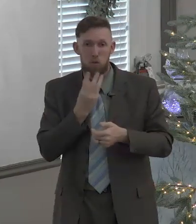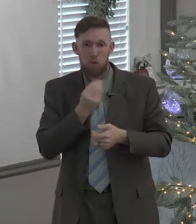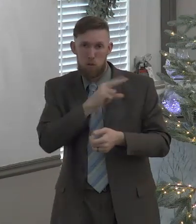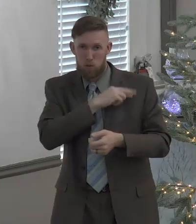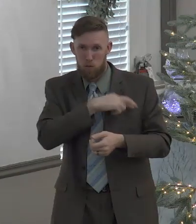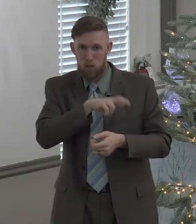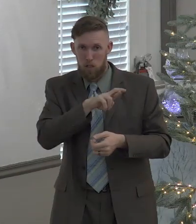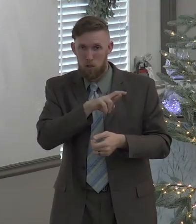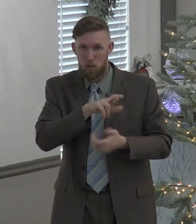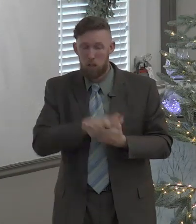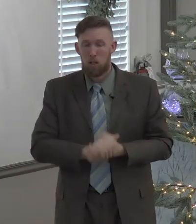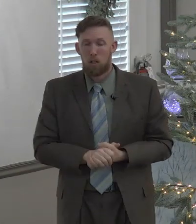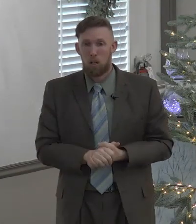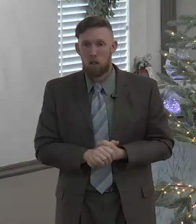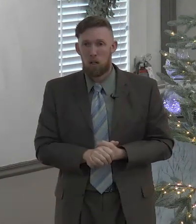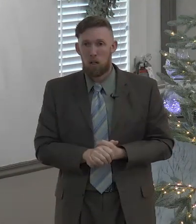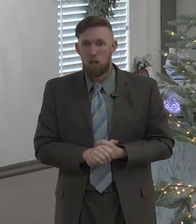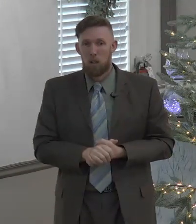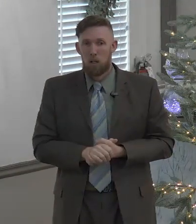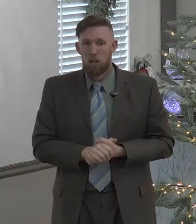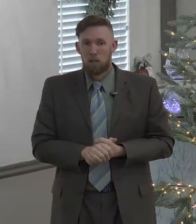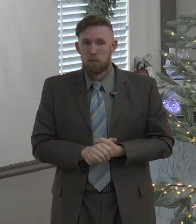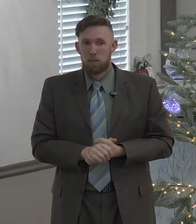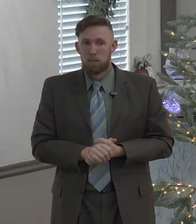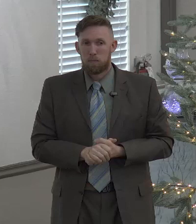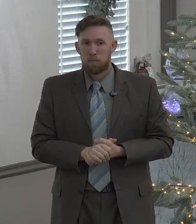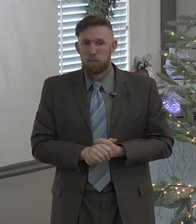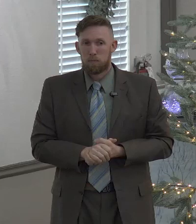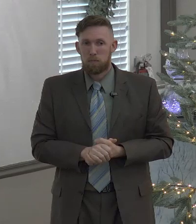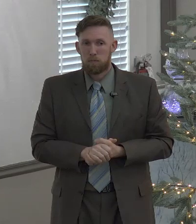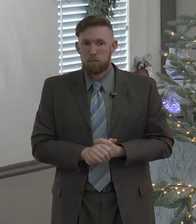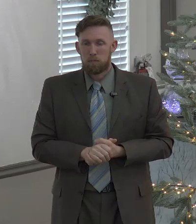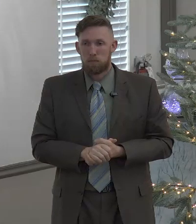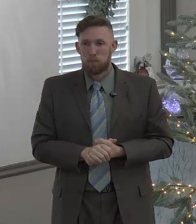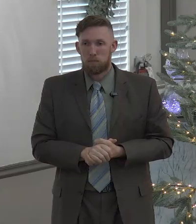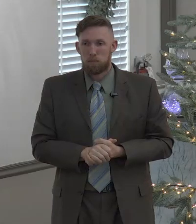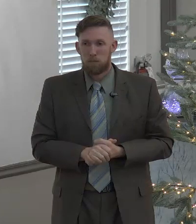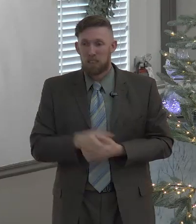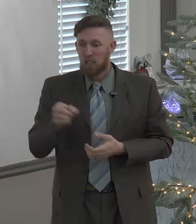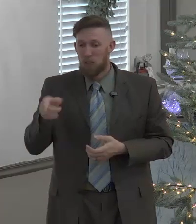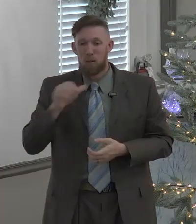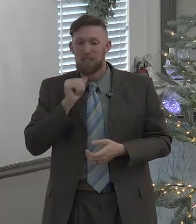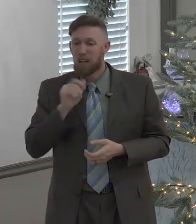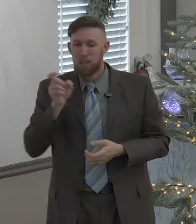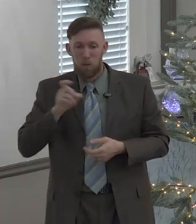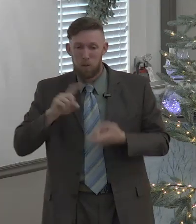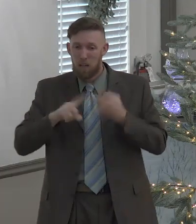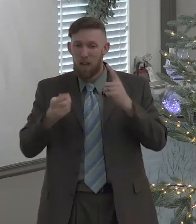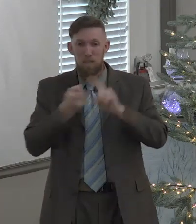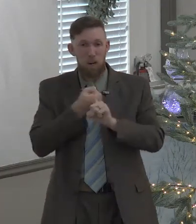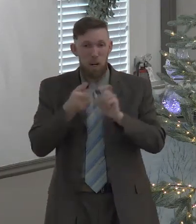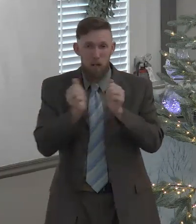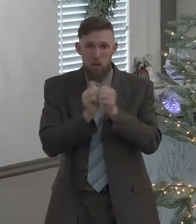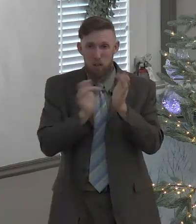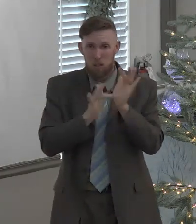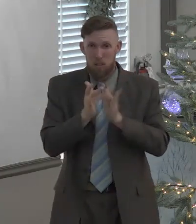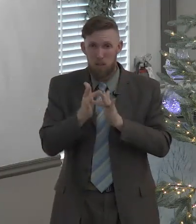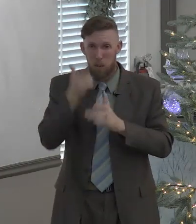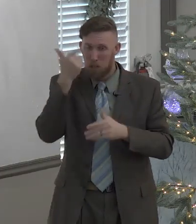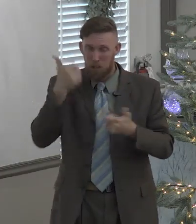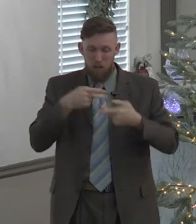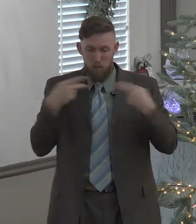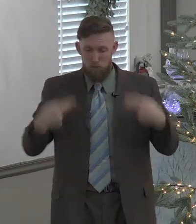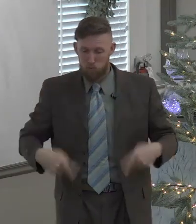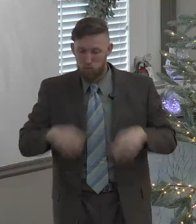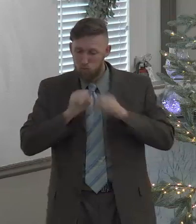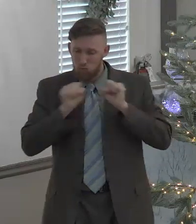Because first of all, in the Jews' religion, which he was in, that meant that he was really no